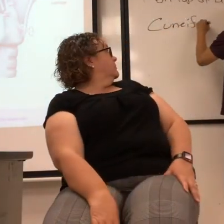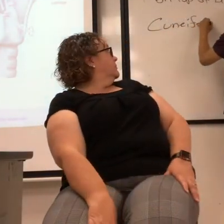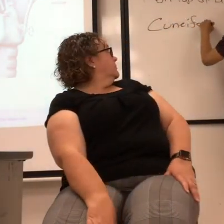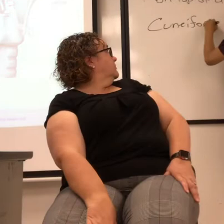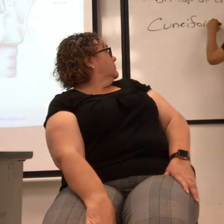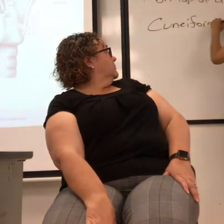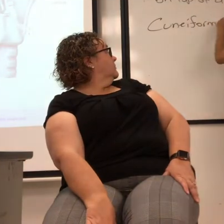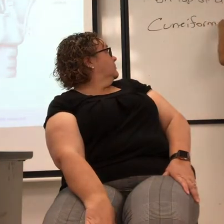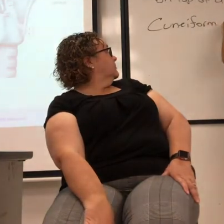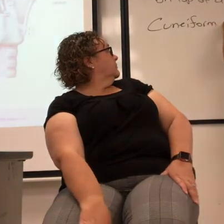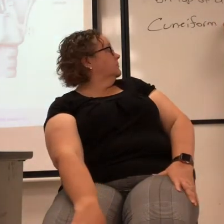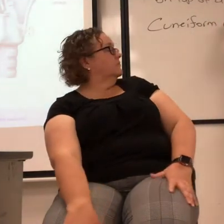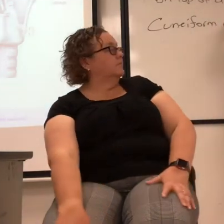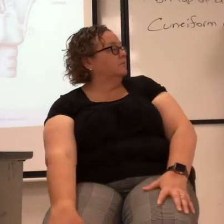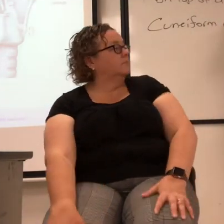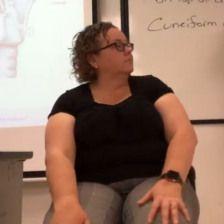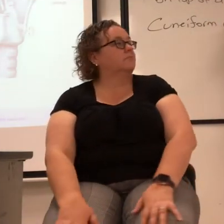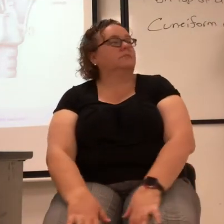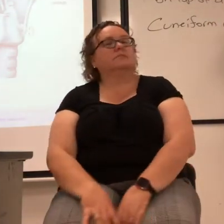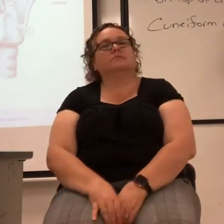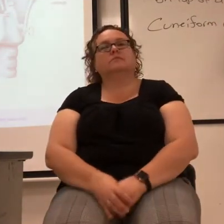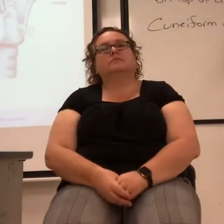Cuneiform.